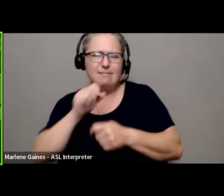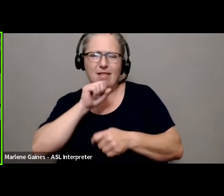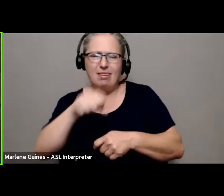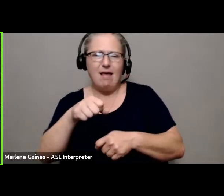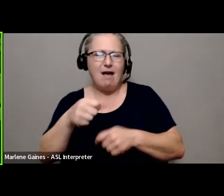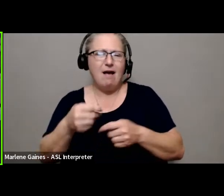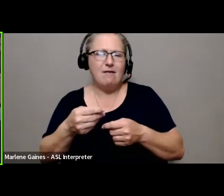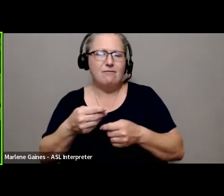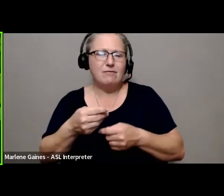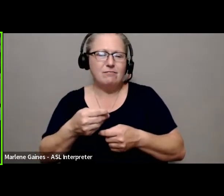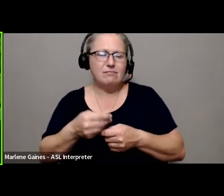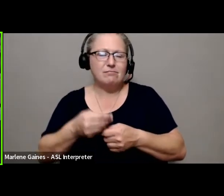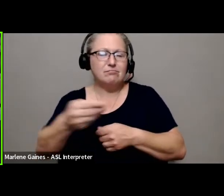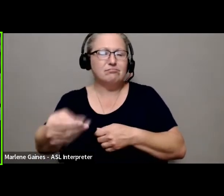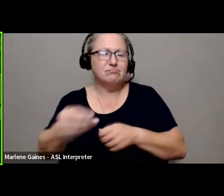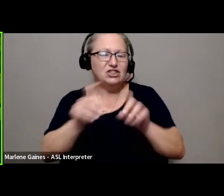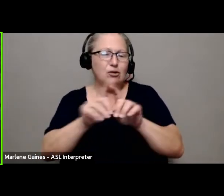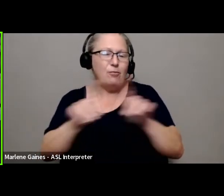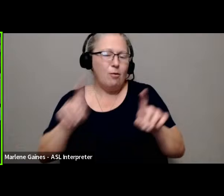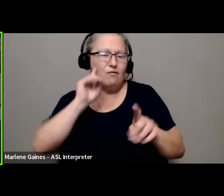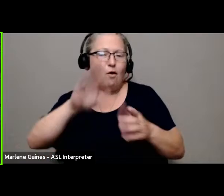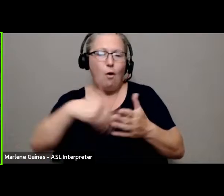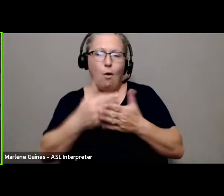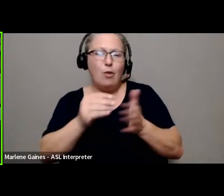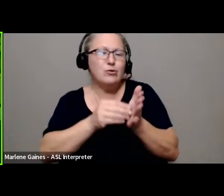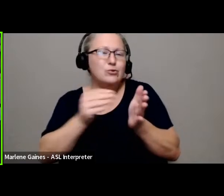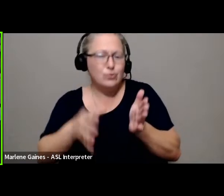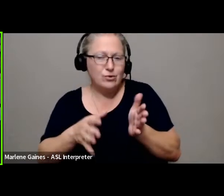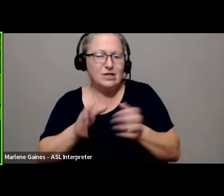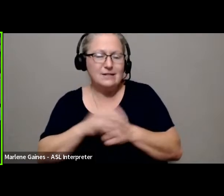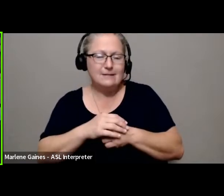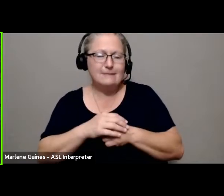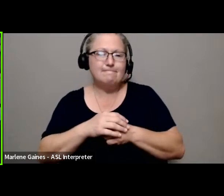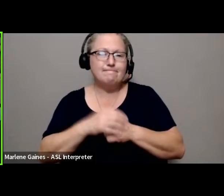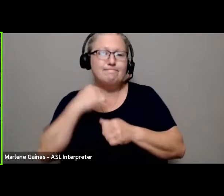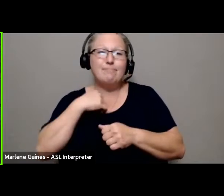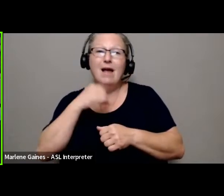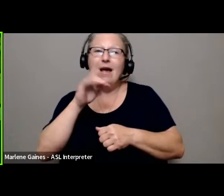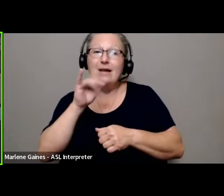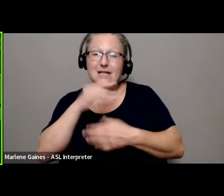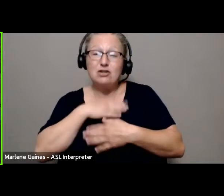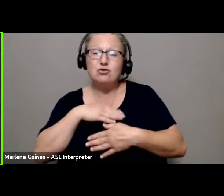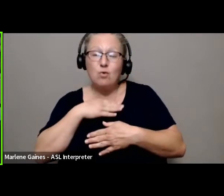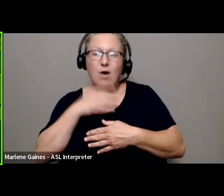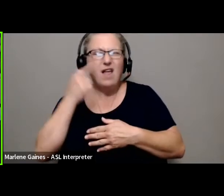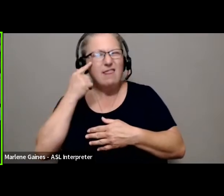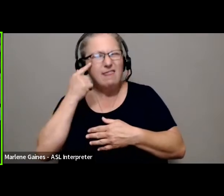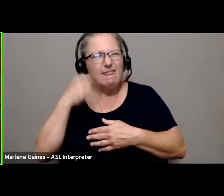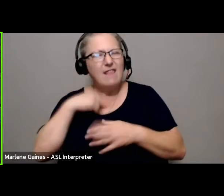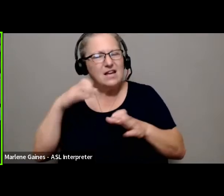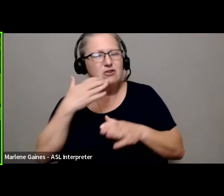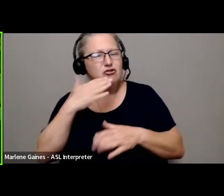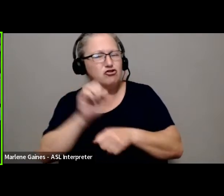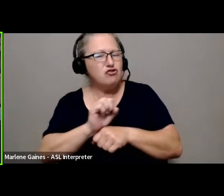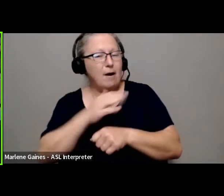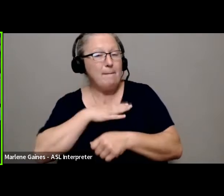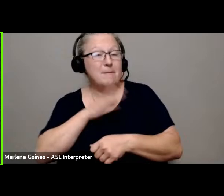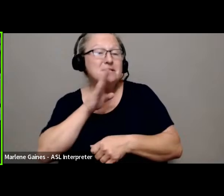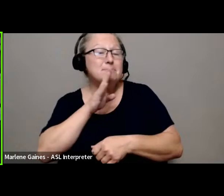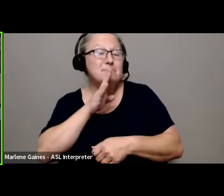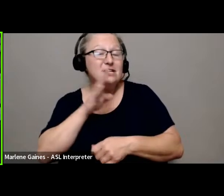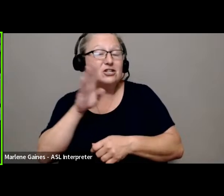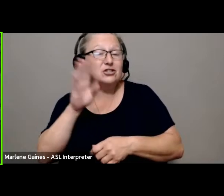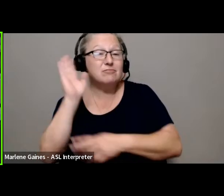out the diplomas to all the students. I did enjoy it. I think I did a pretty good job. My speech was